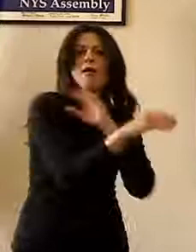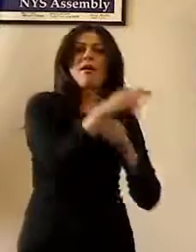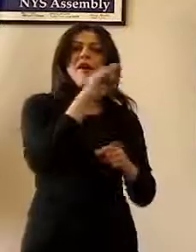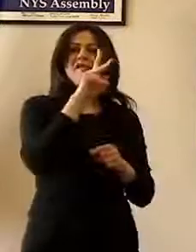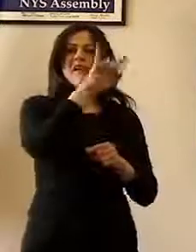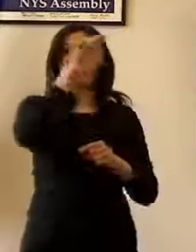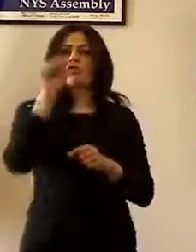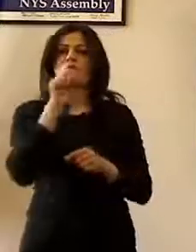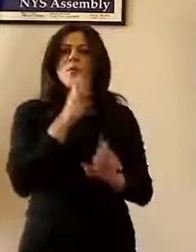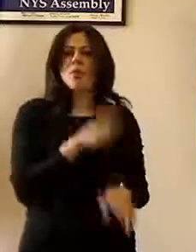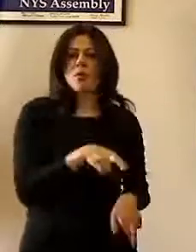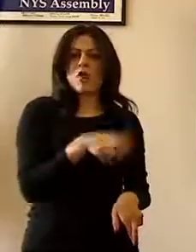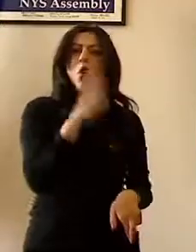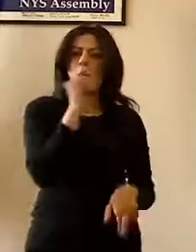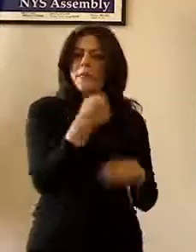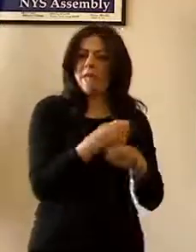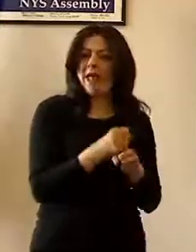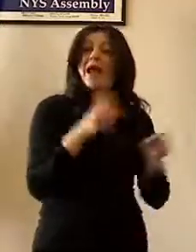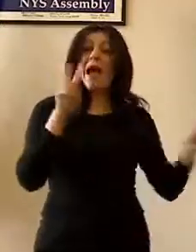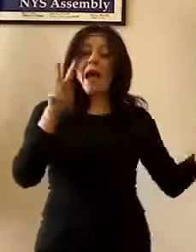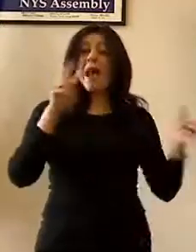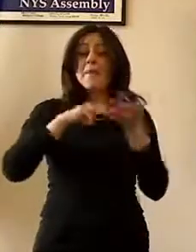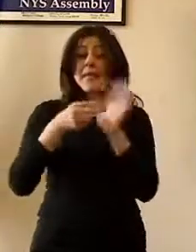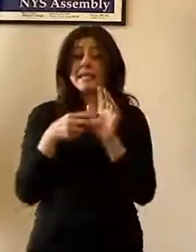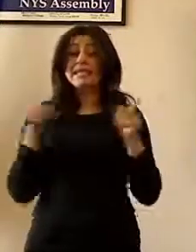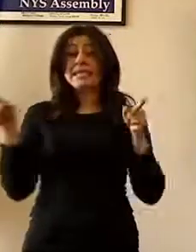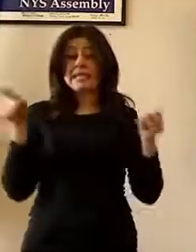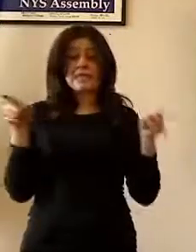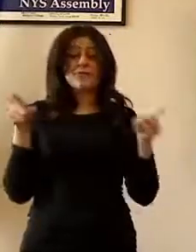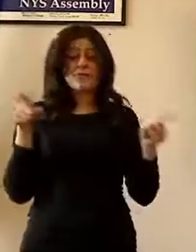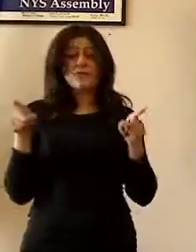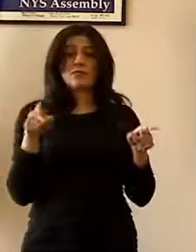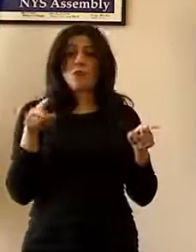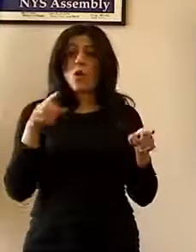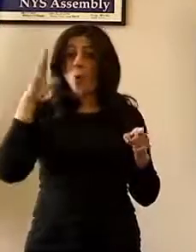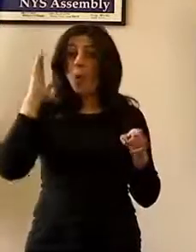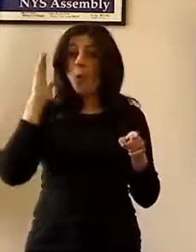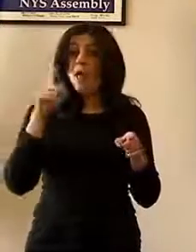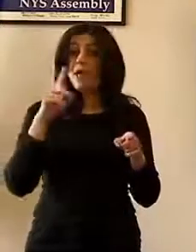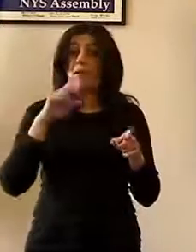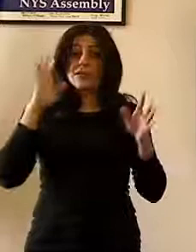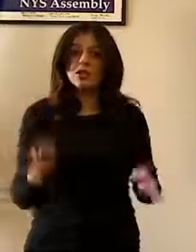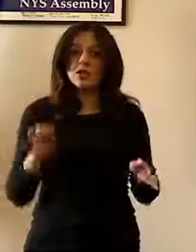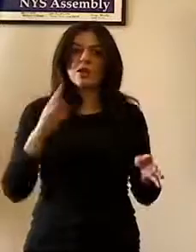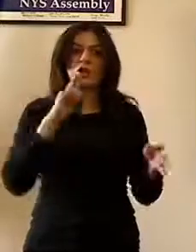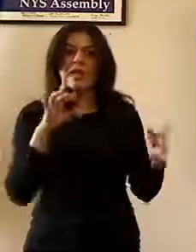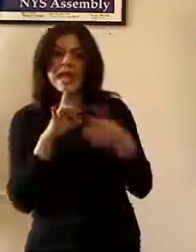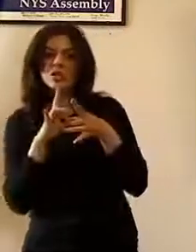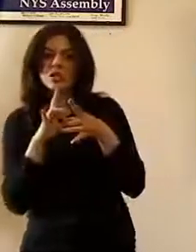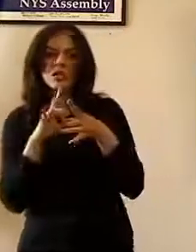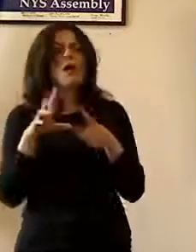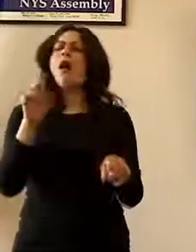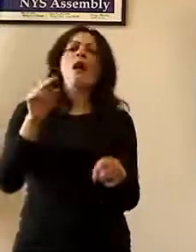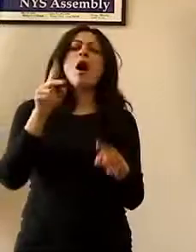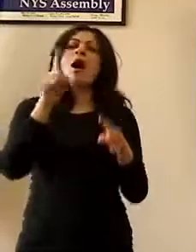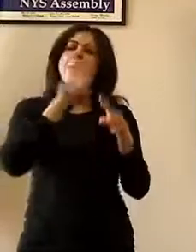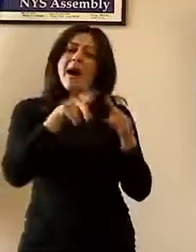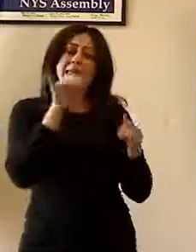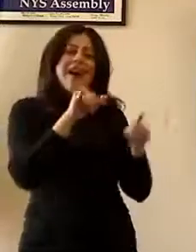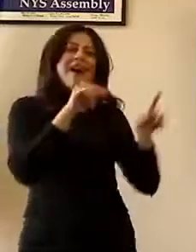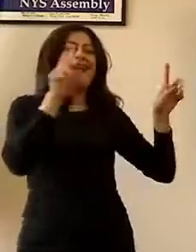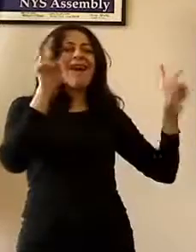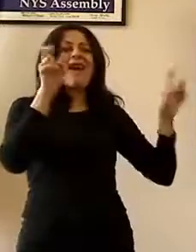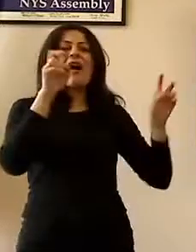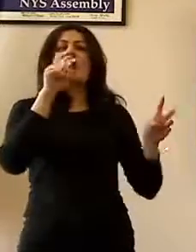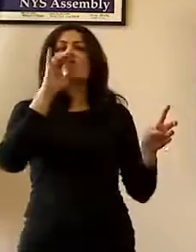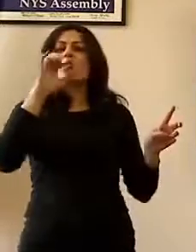VAERS report is made doesn't necessarily mean there's an affiliation or some connection. However, it's the tool that the Department of